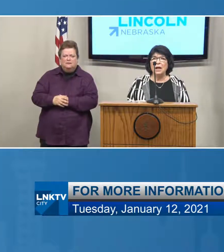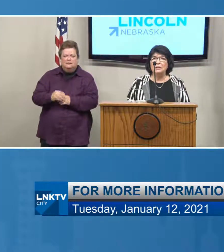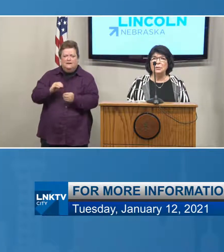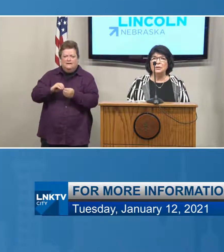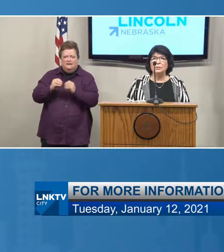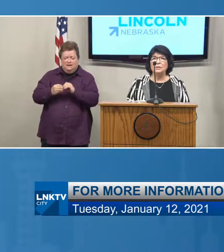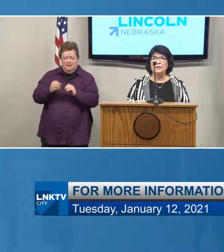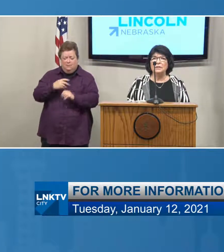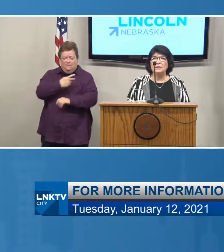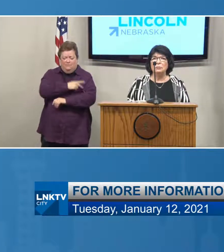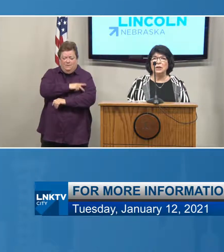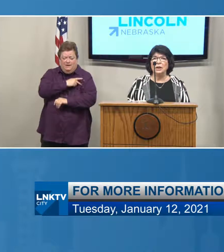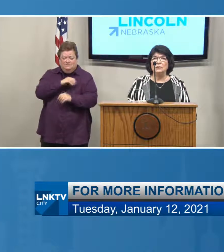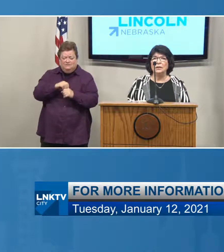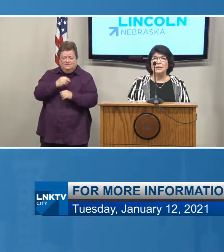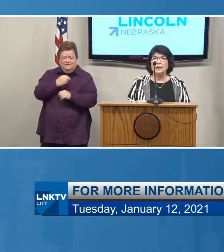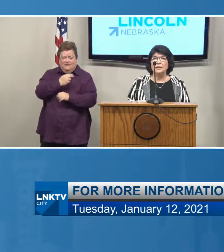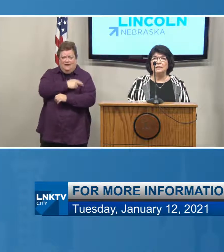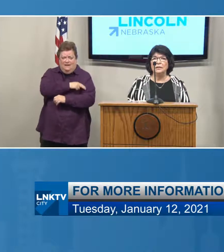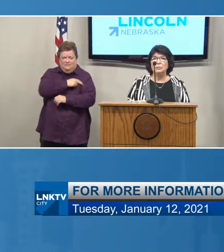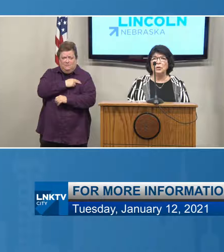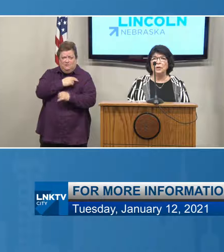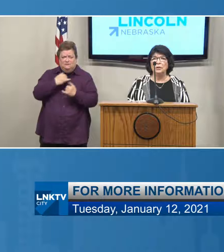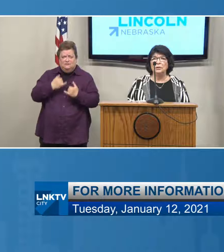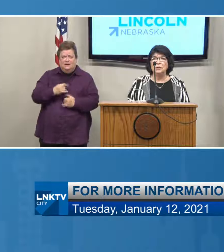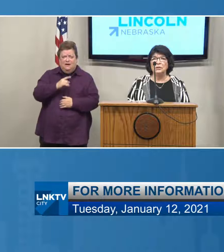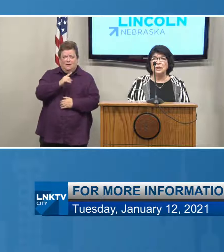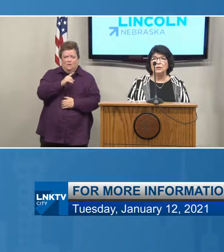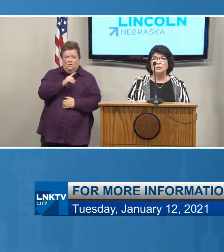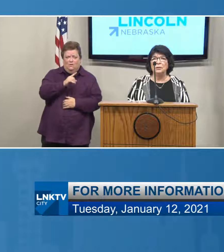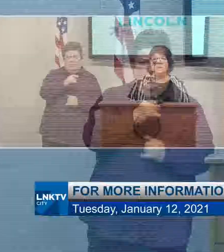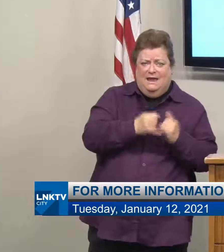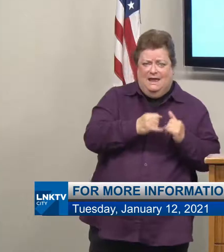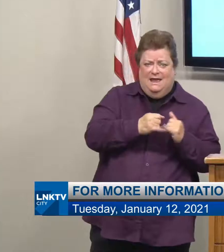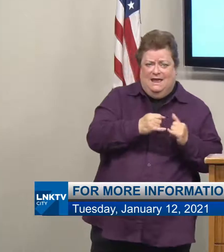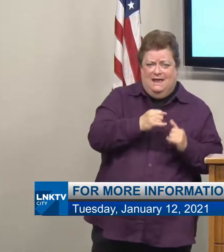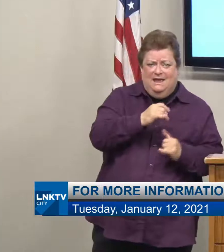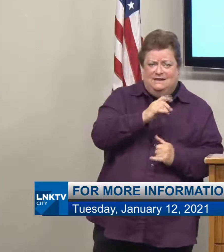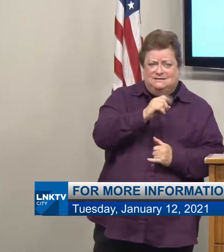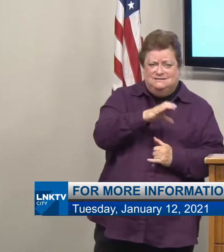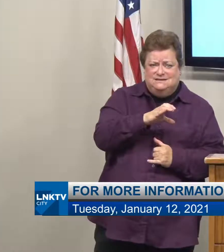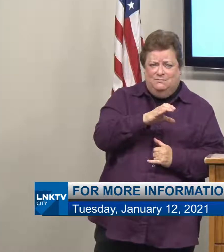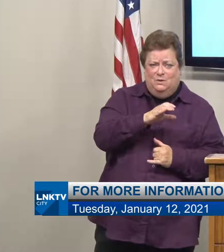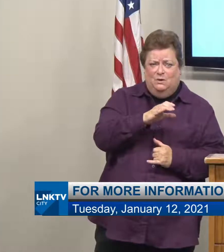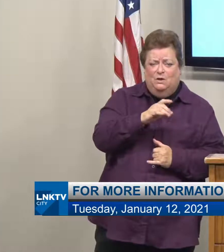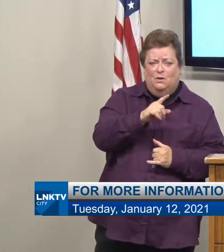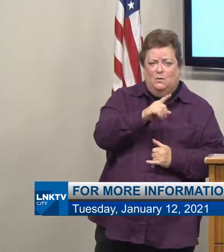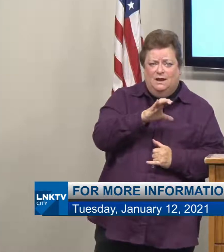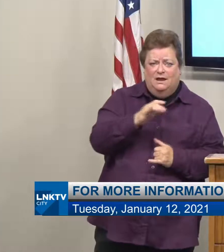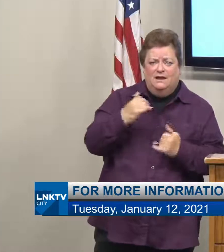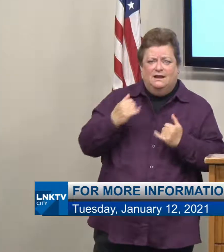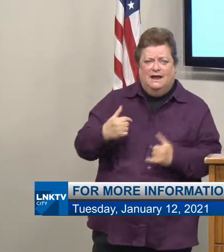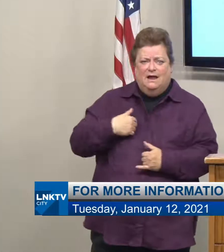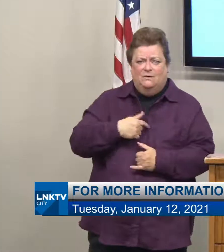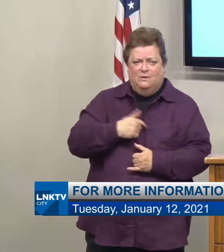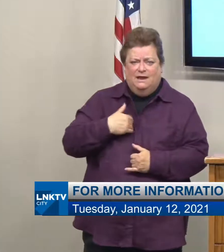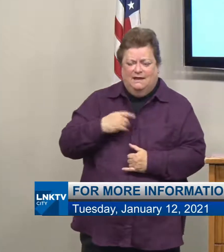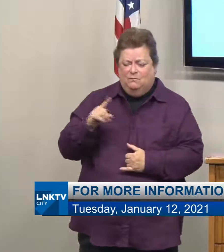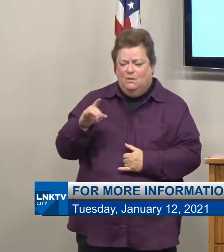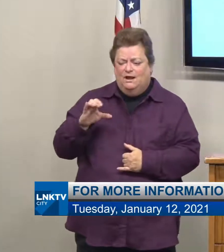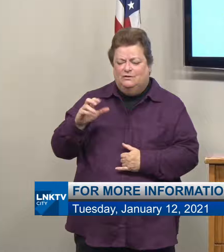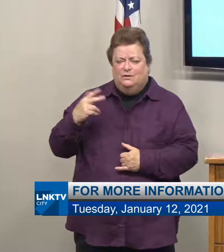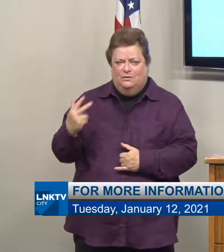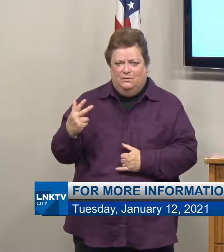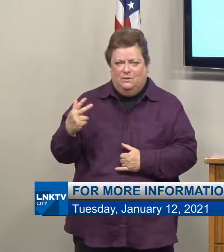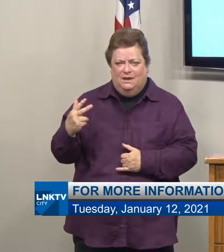local hospitals was less than 100 in late December and early January. Today, we have 103 COVID-19